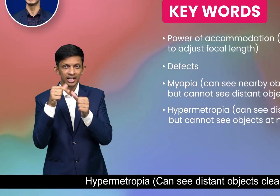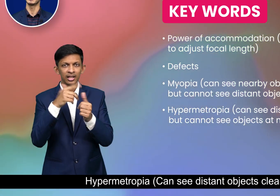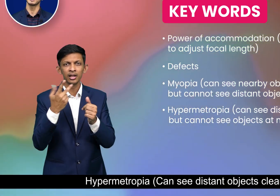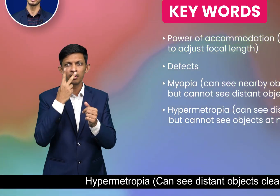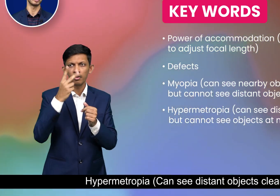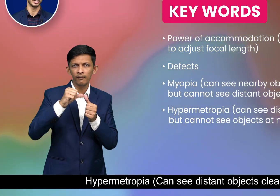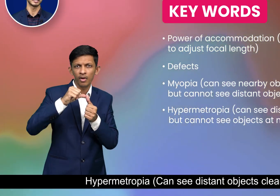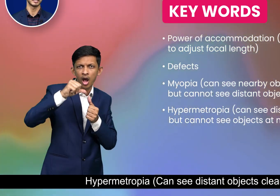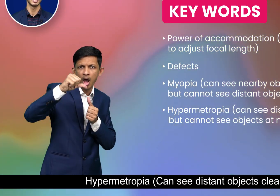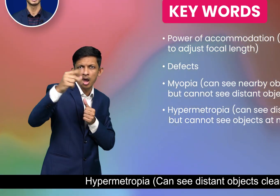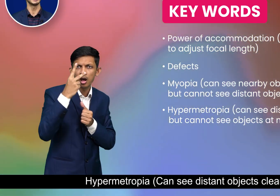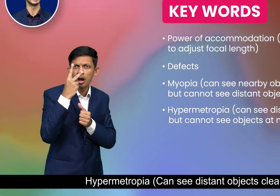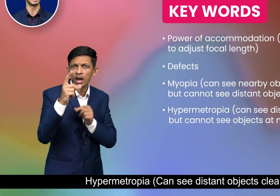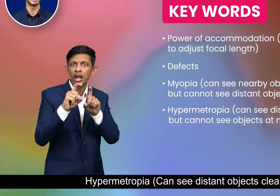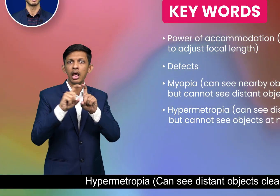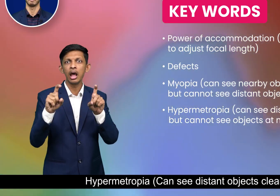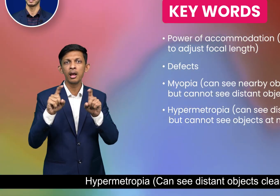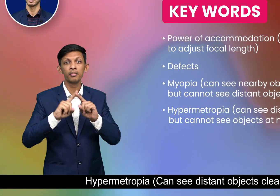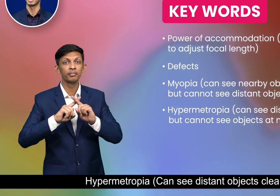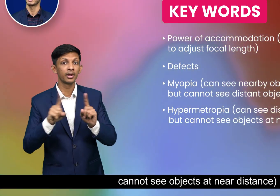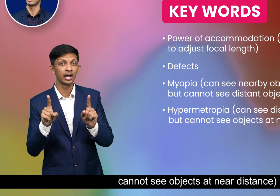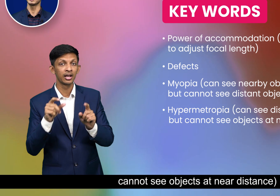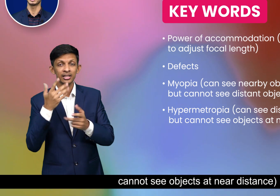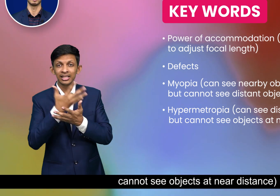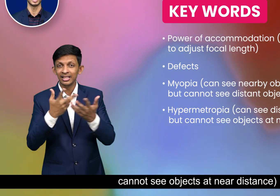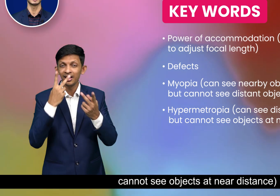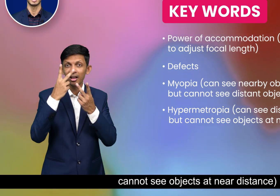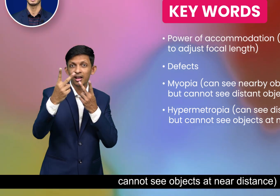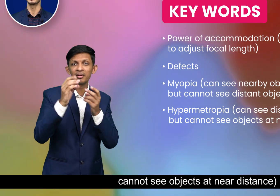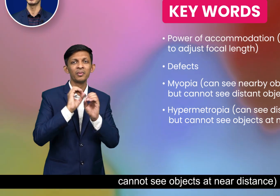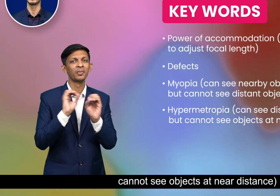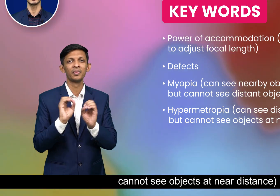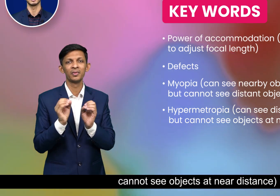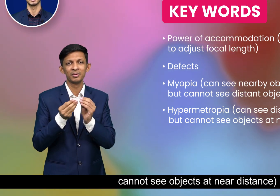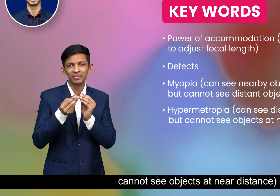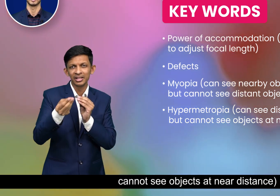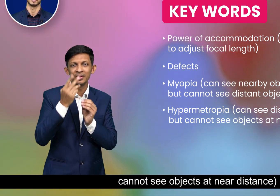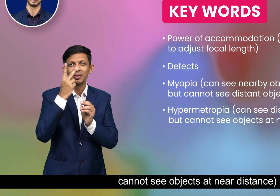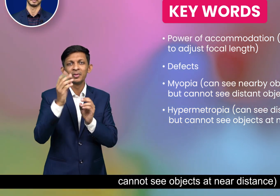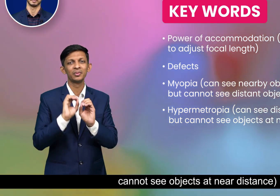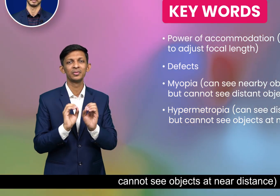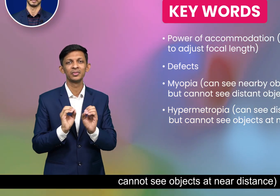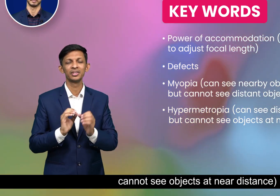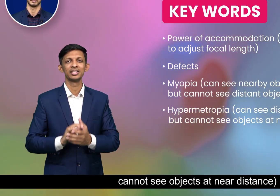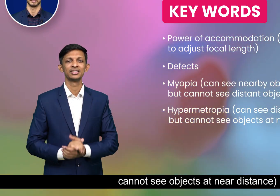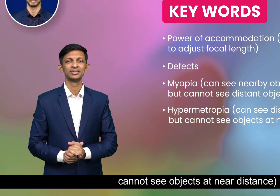can see distant objects clearly but cannot see objects at near distance.